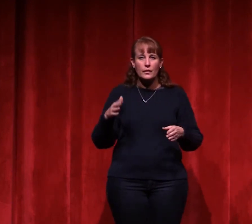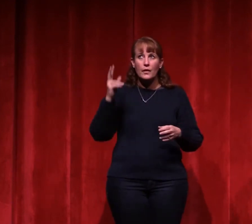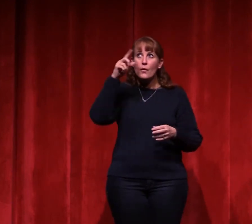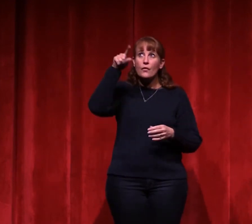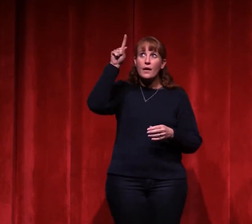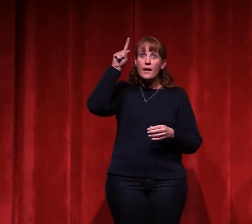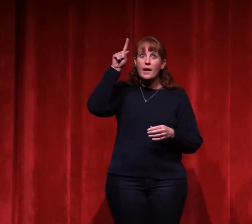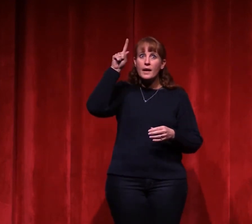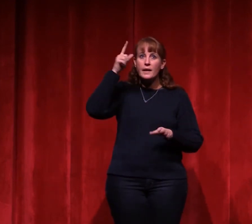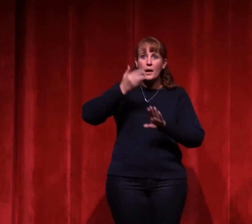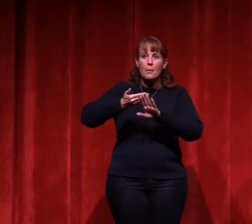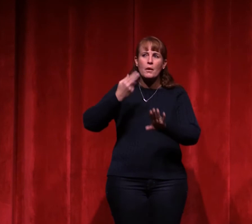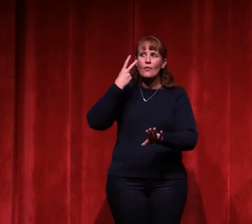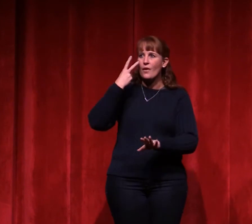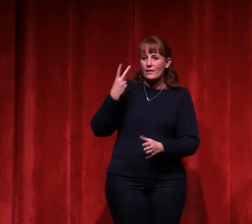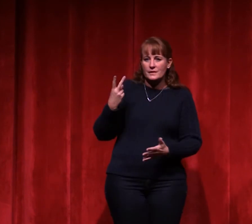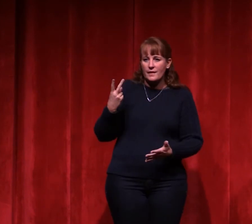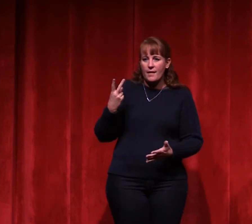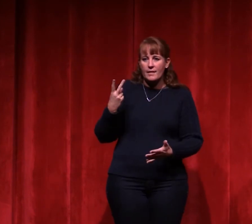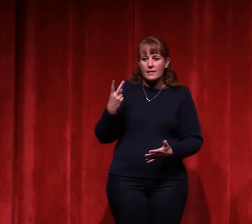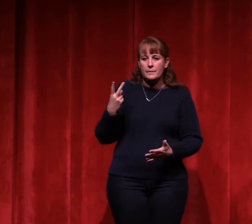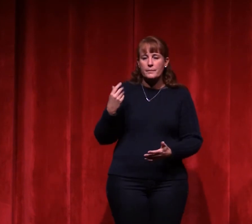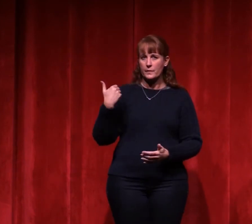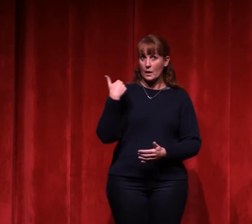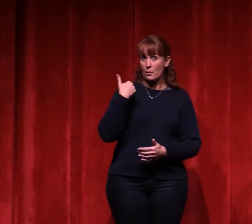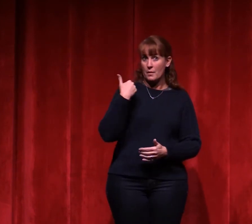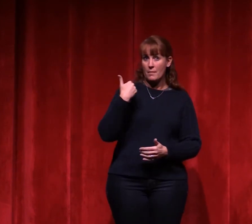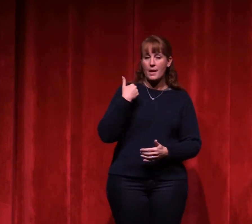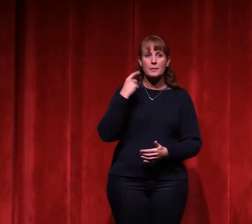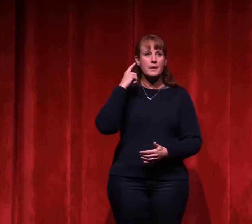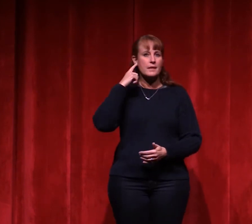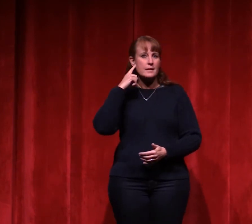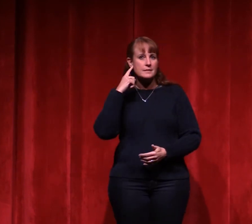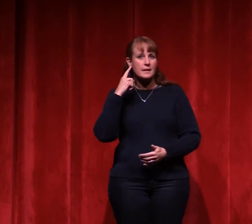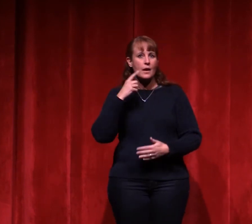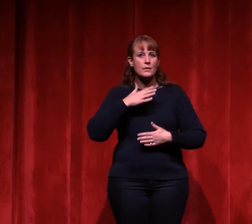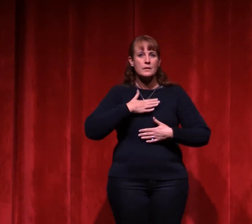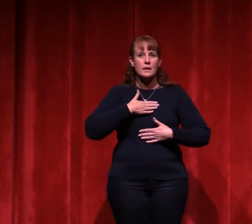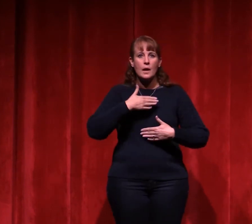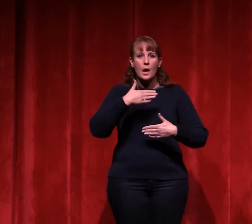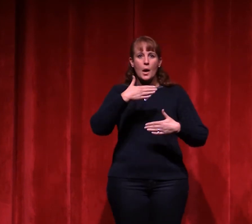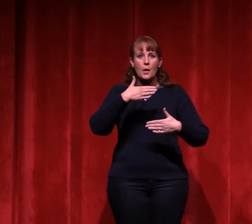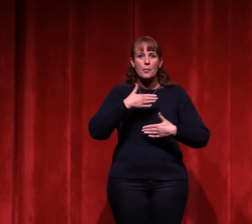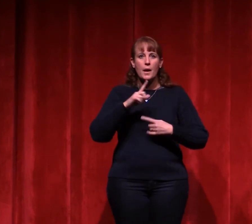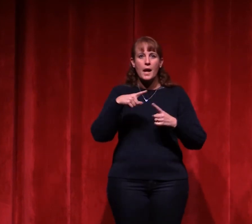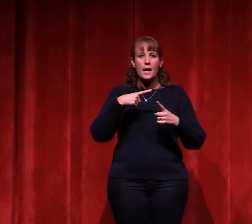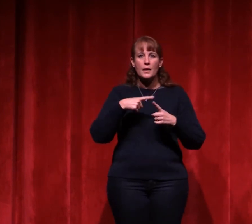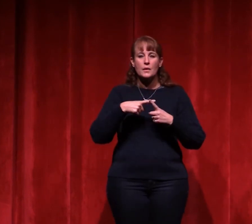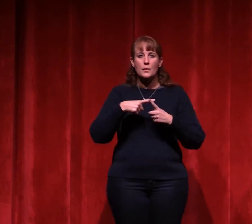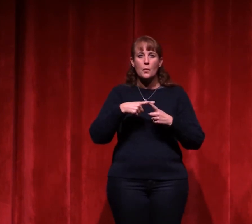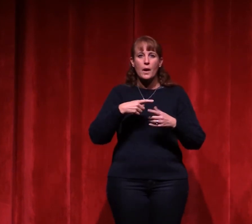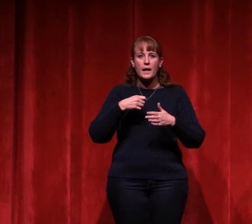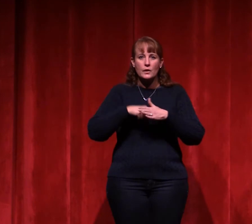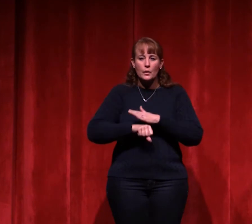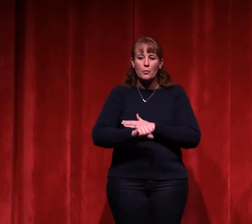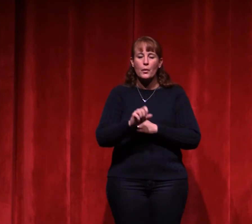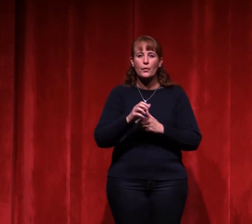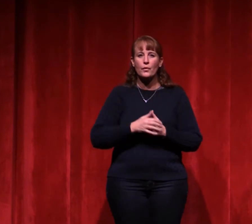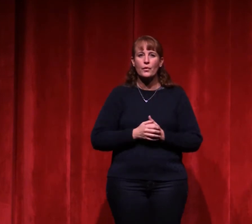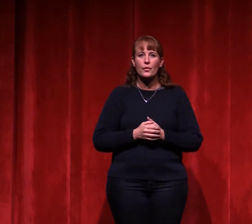overhead before I even saw it, reminding me of the sound of breath while giving birth.